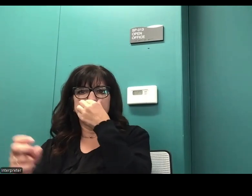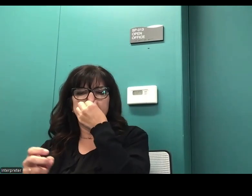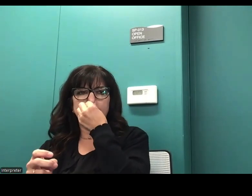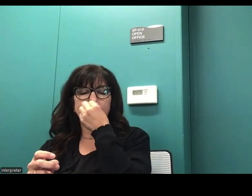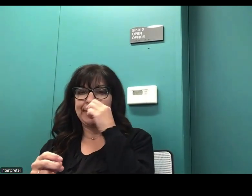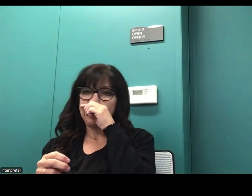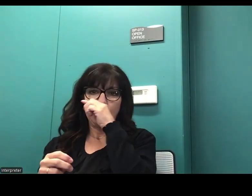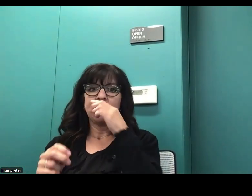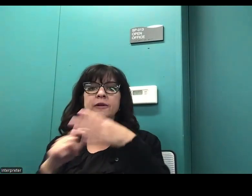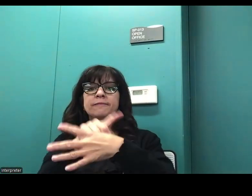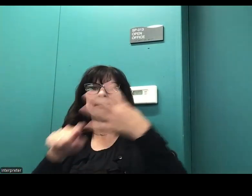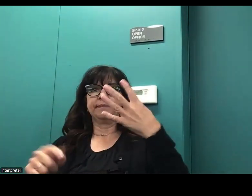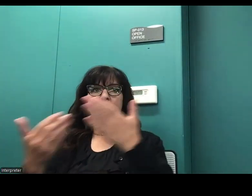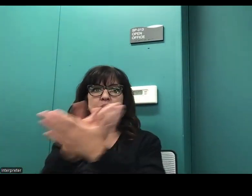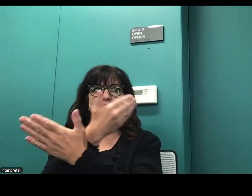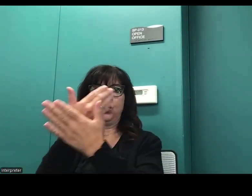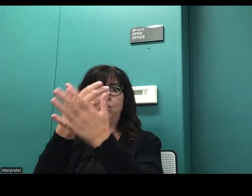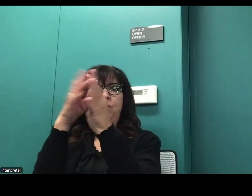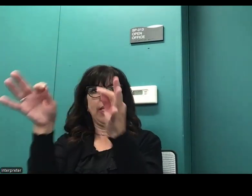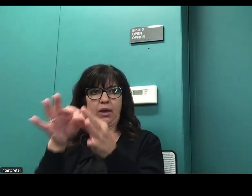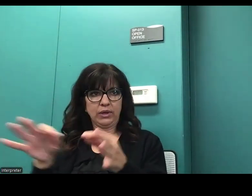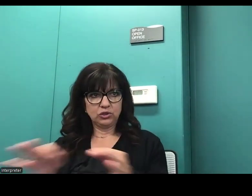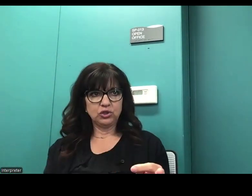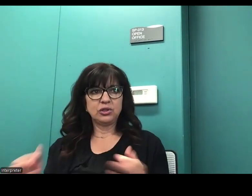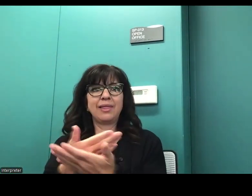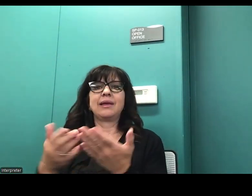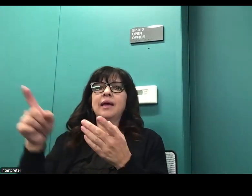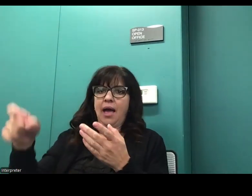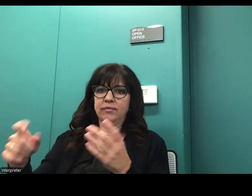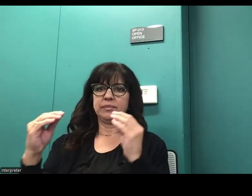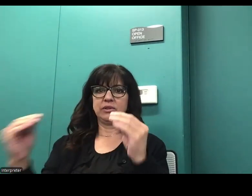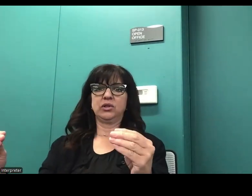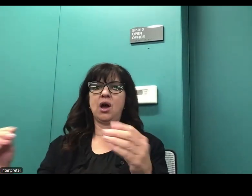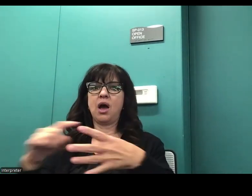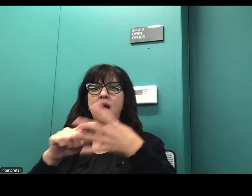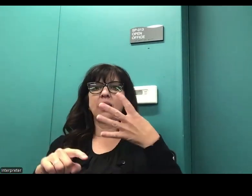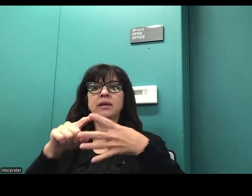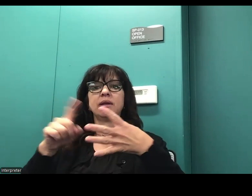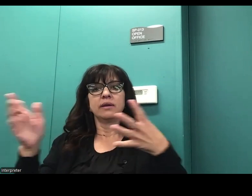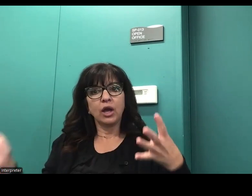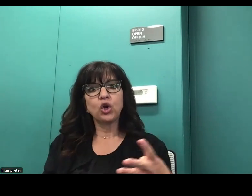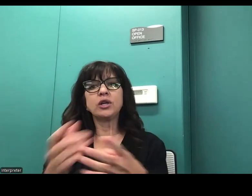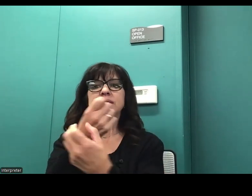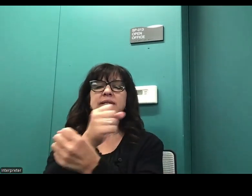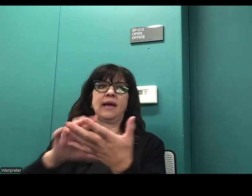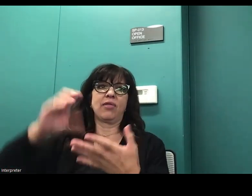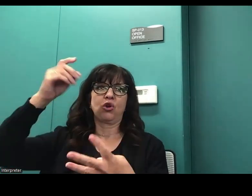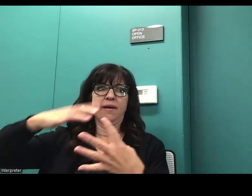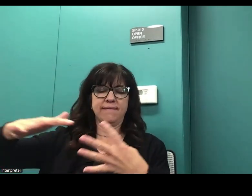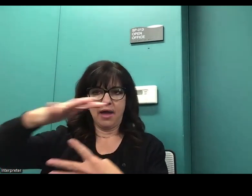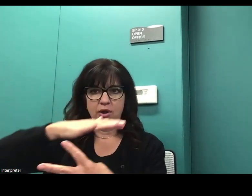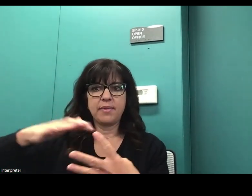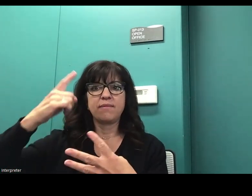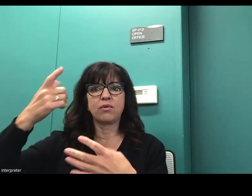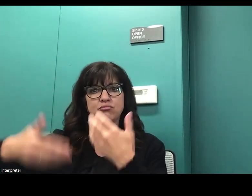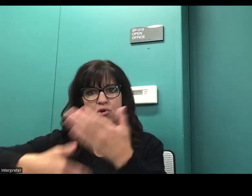so this is the new language and the things that have to be taught. So fostering a safe learning environment conducive to the learning